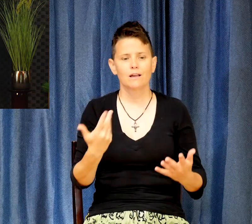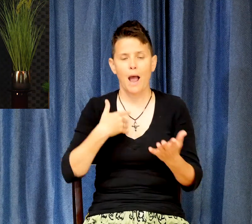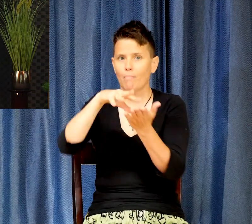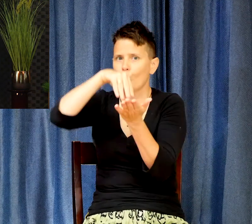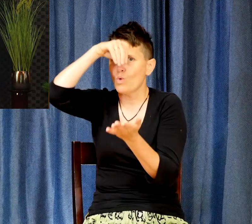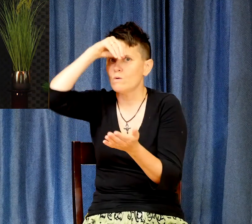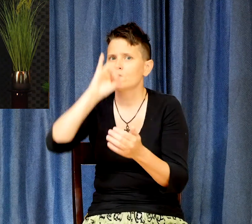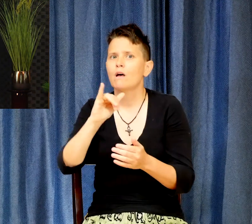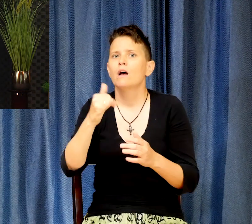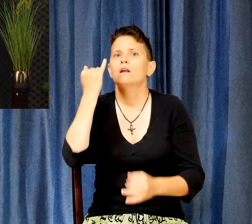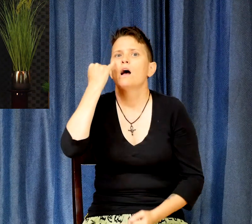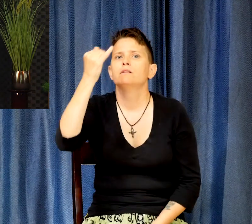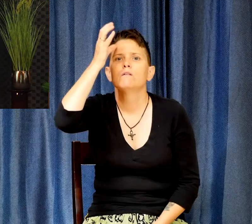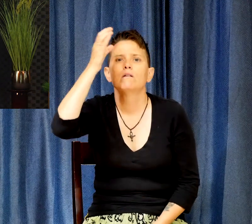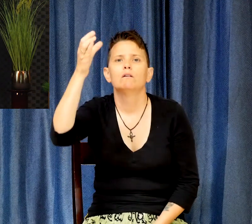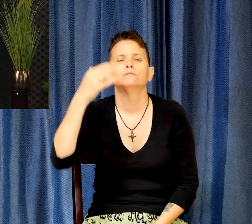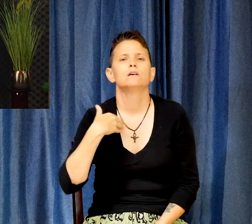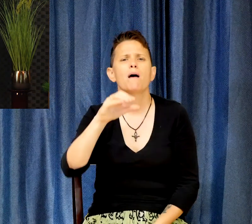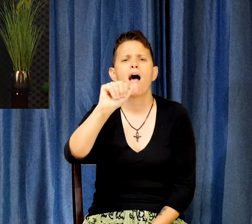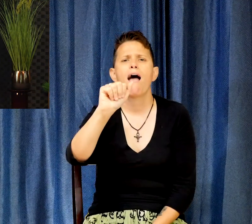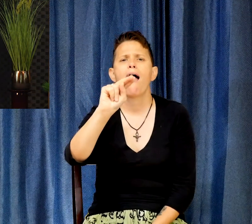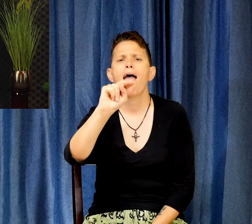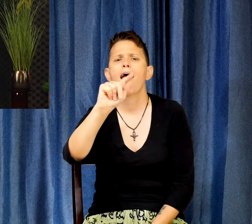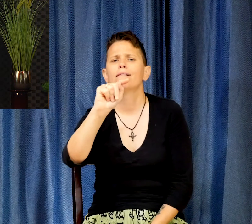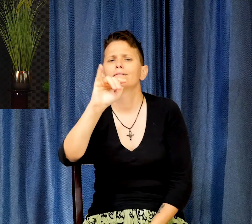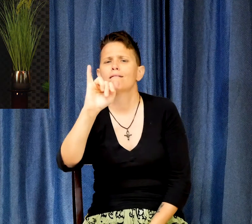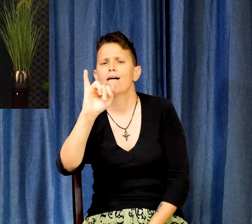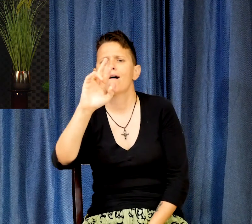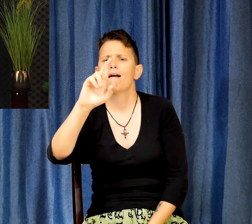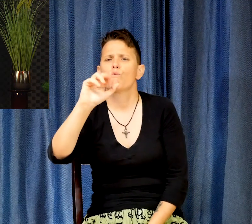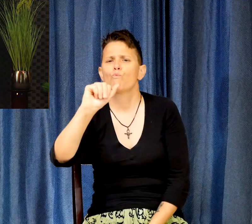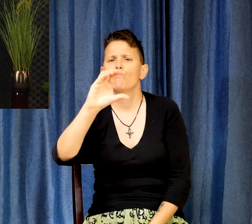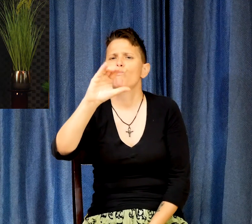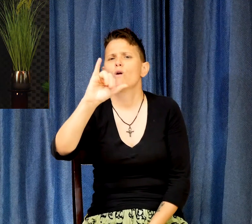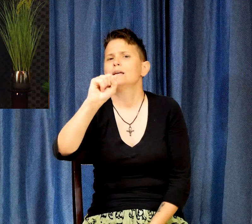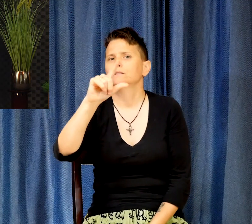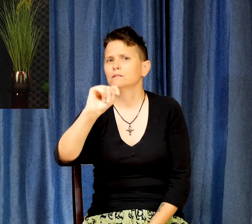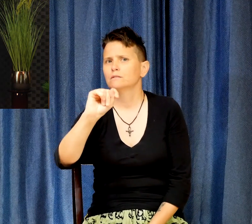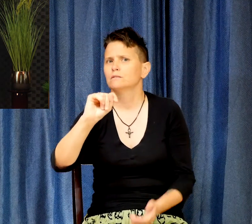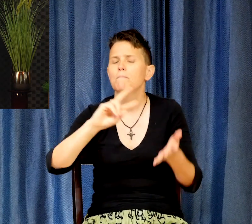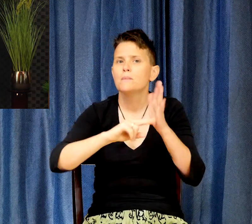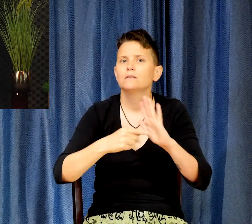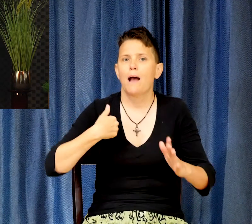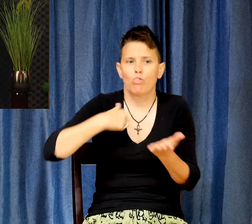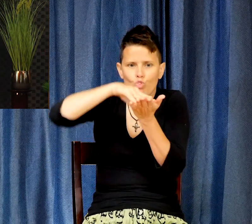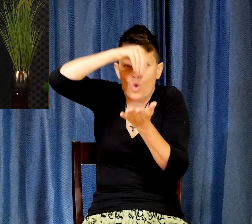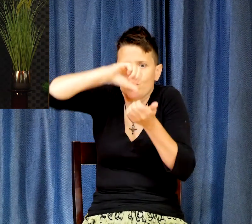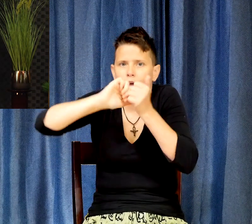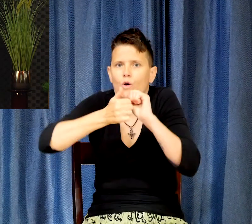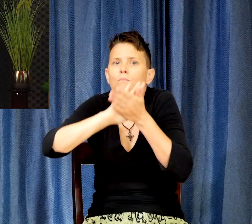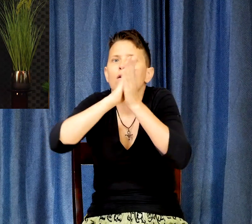anti-racist and giving myself grace in that space of not knowing, giving myself